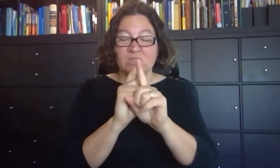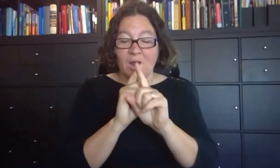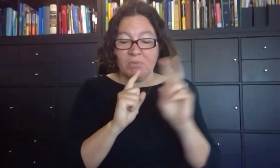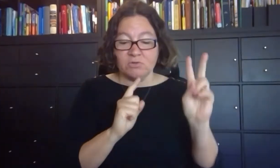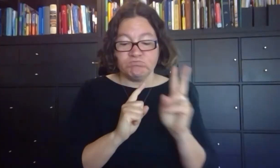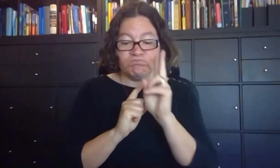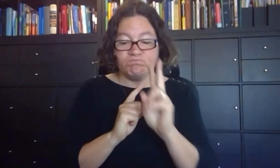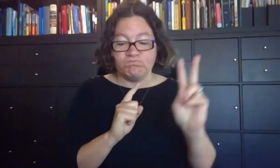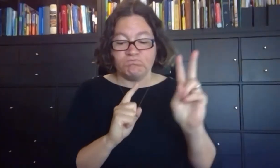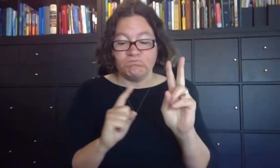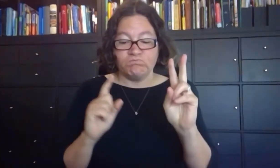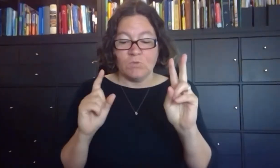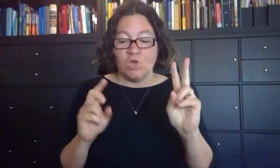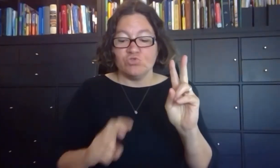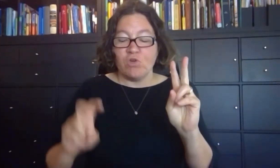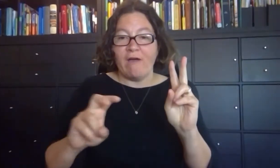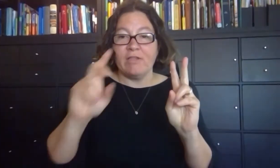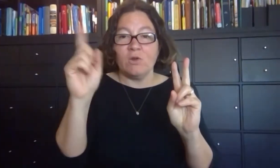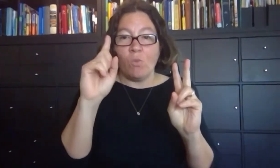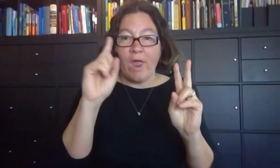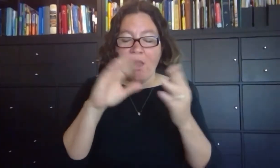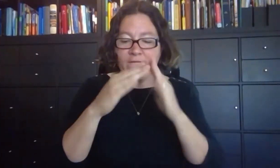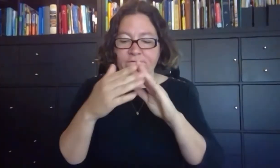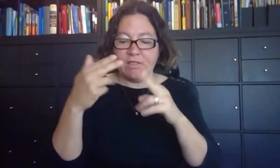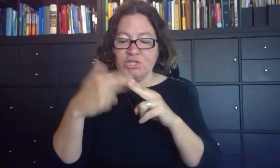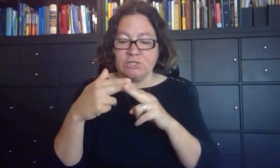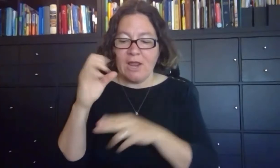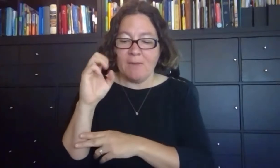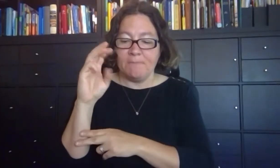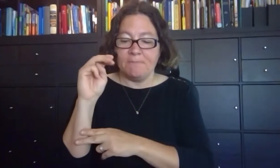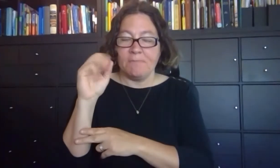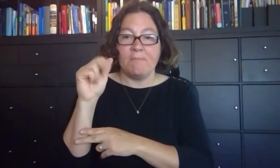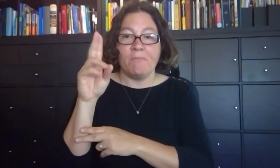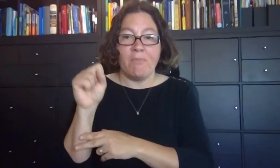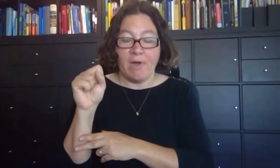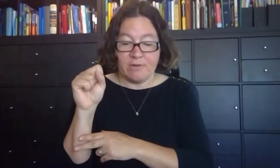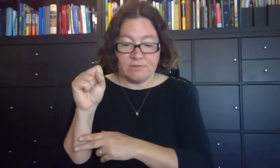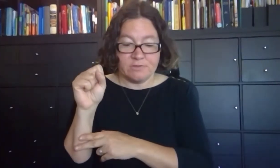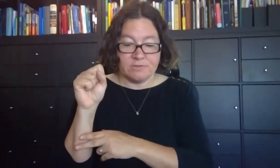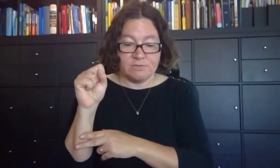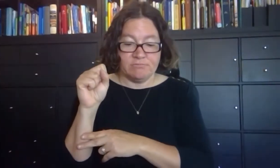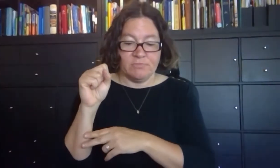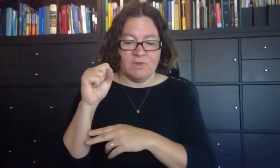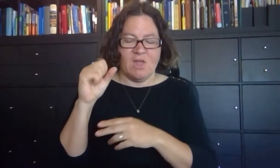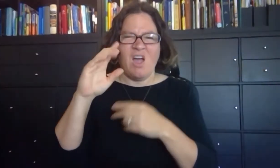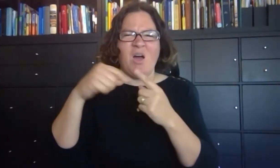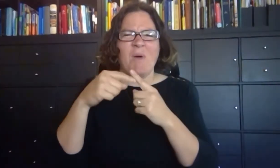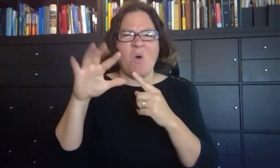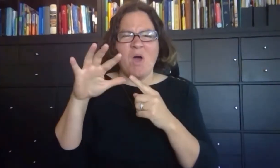35. The same day, two disciples were traveling to a village called Emmaus. It's